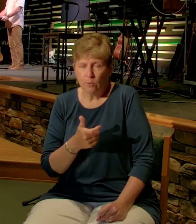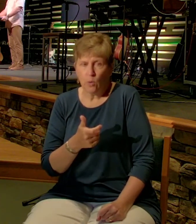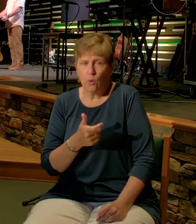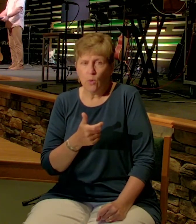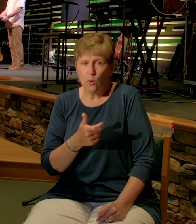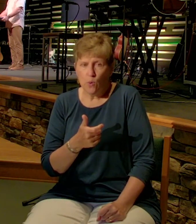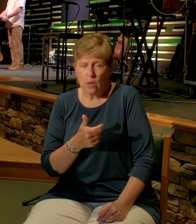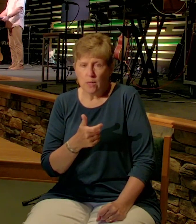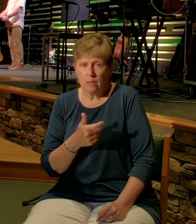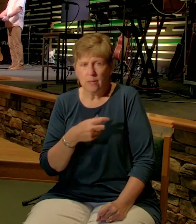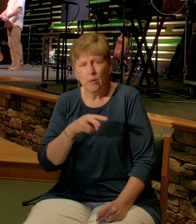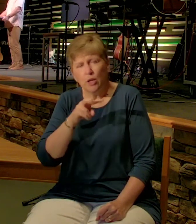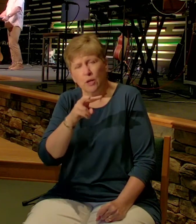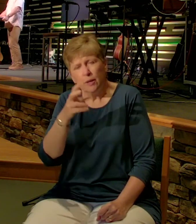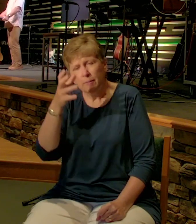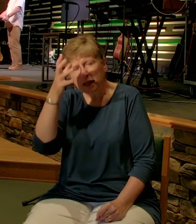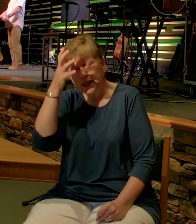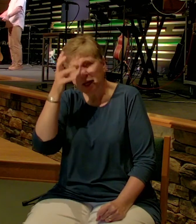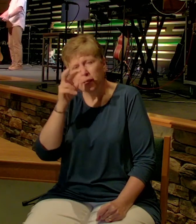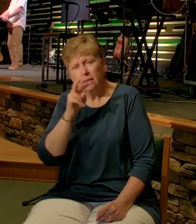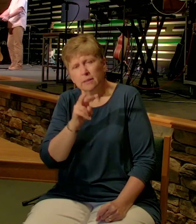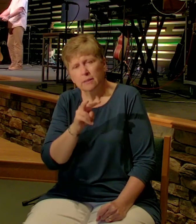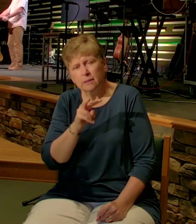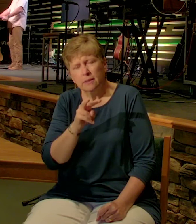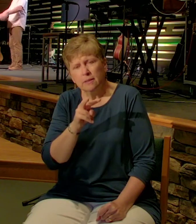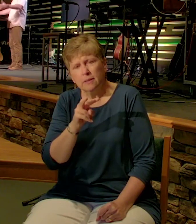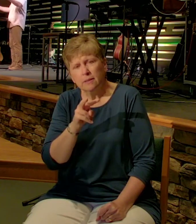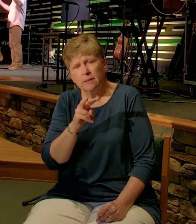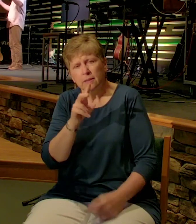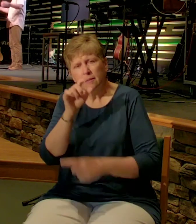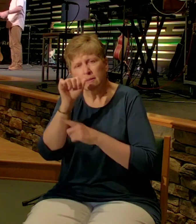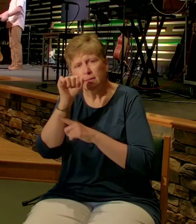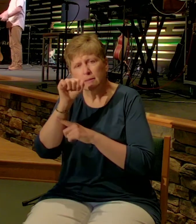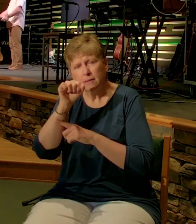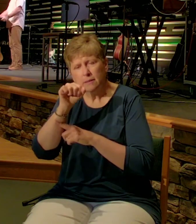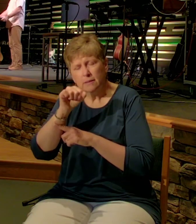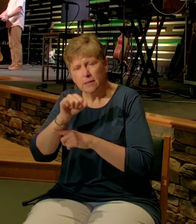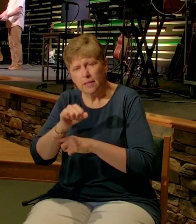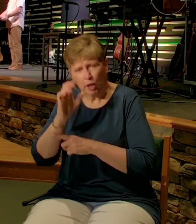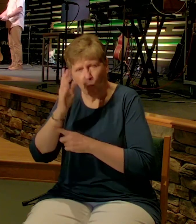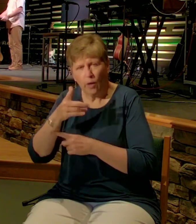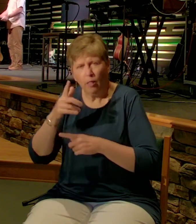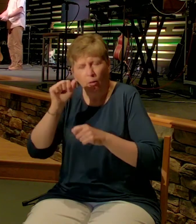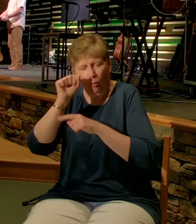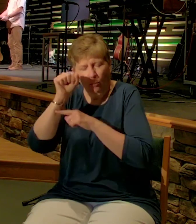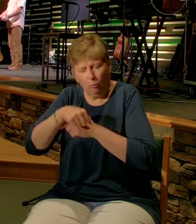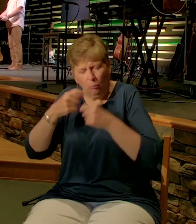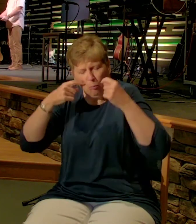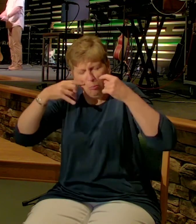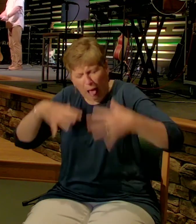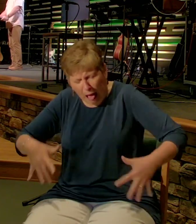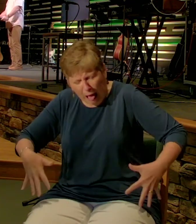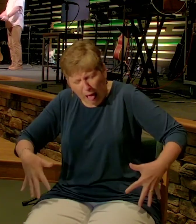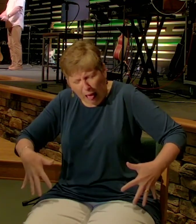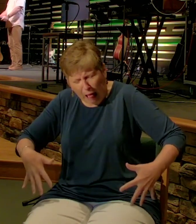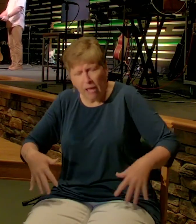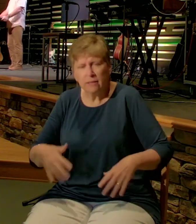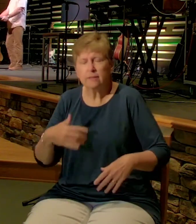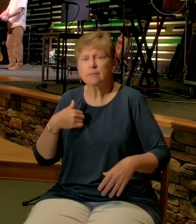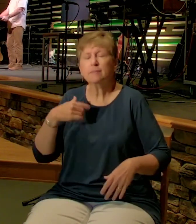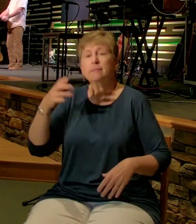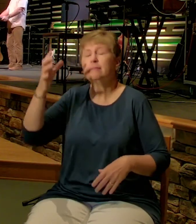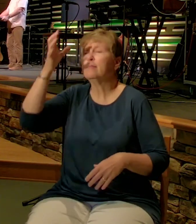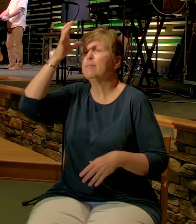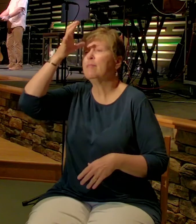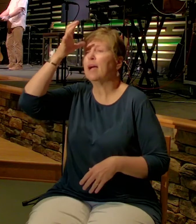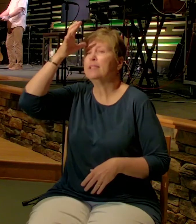I'm just looking at my dad, thinking that he's suddenly going to put his head down and start bursting into tears. My dad,